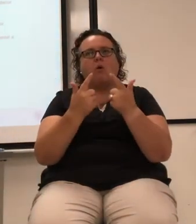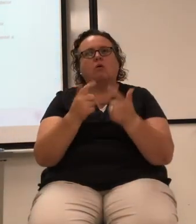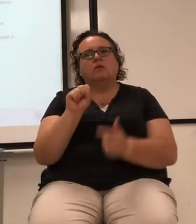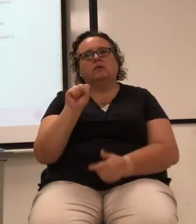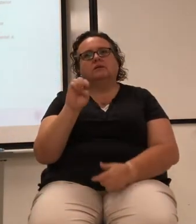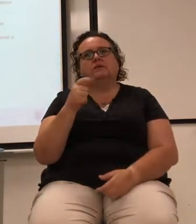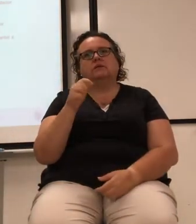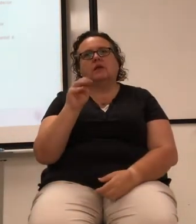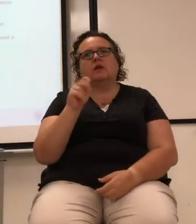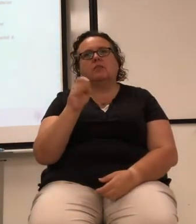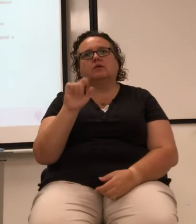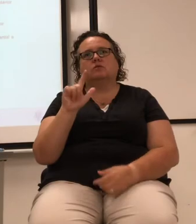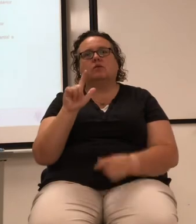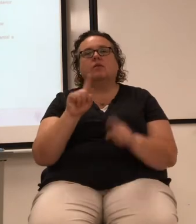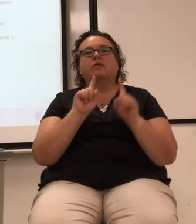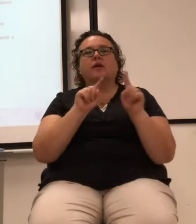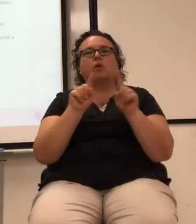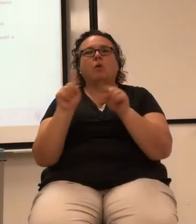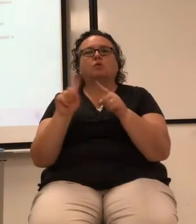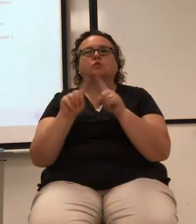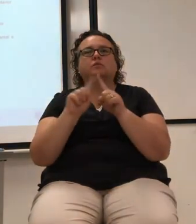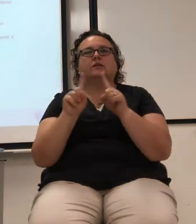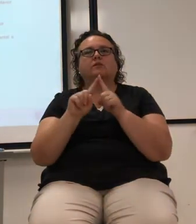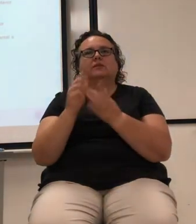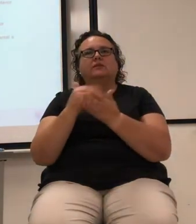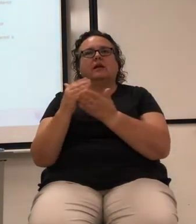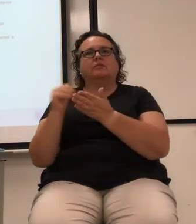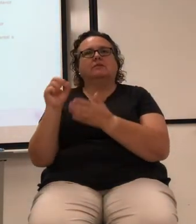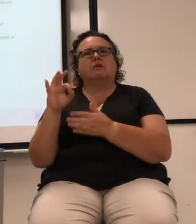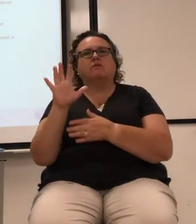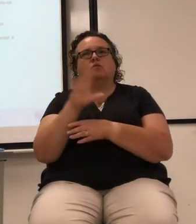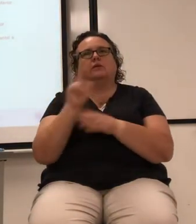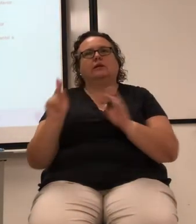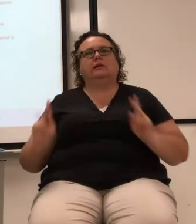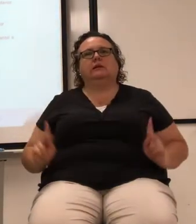arteries. They go to different segments of the kidney.